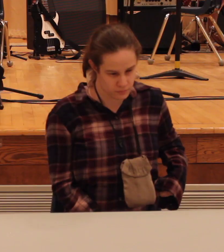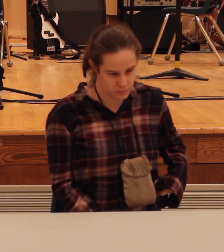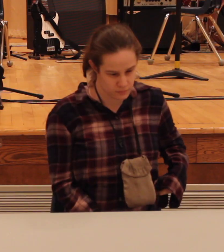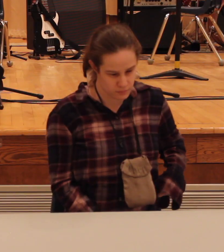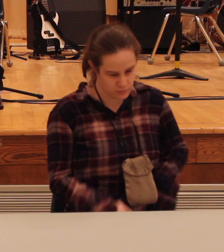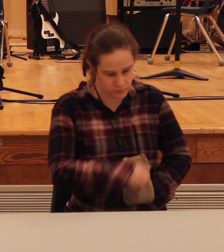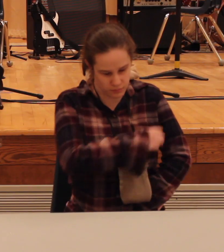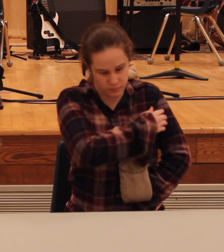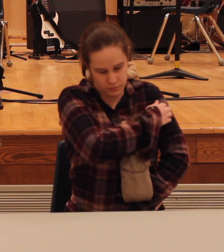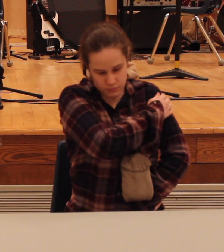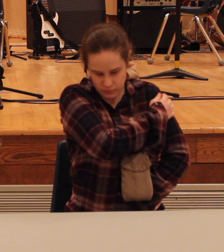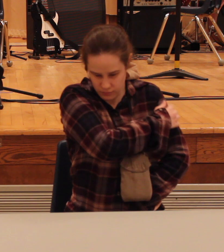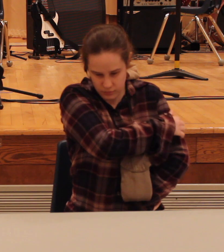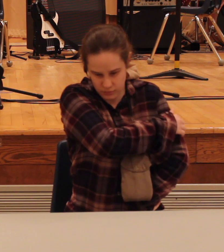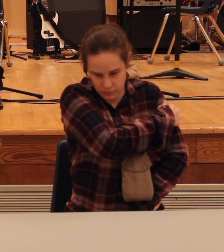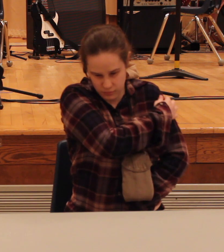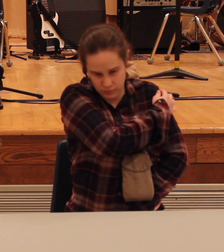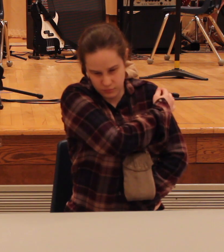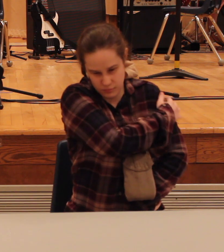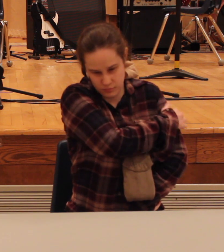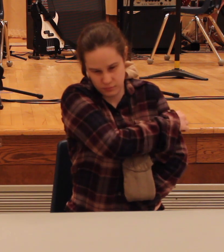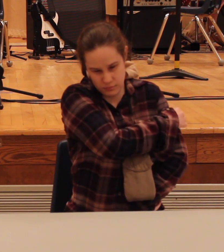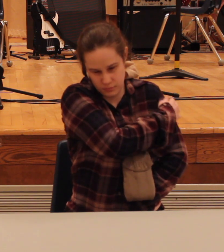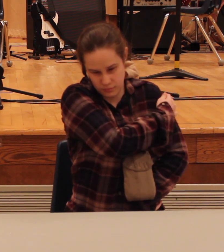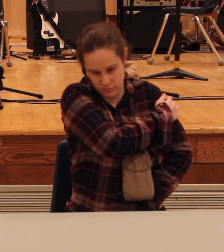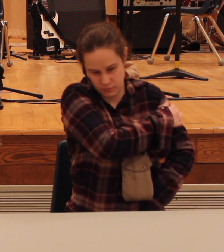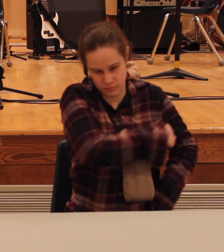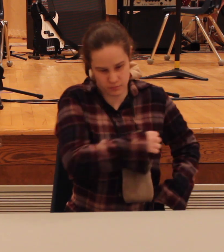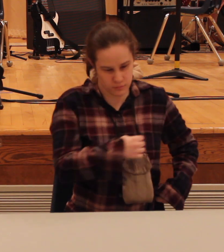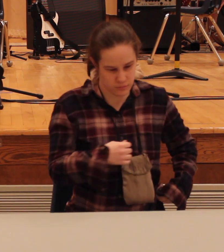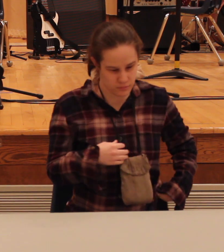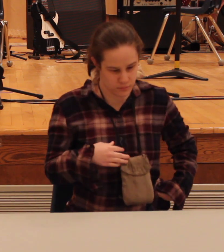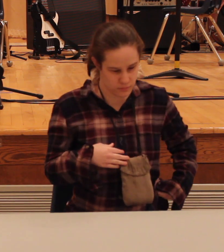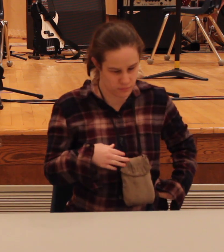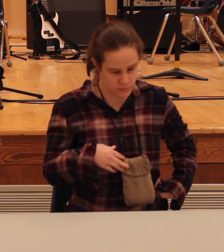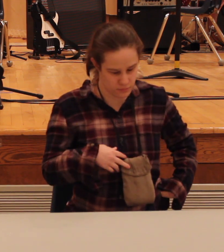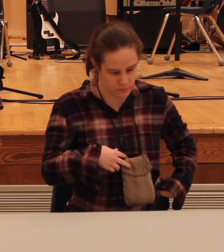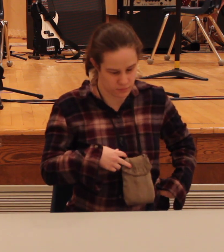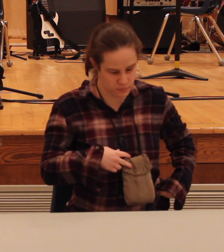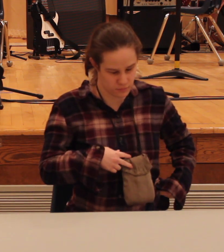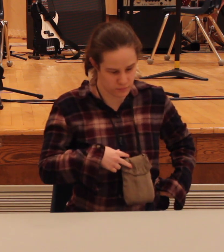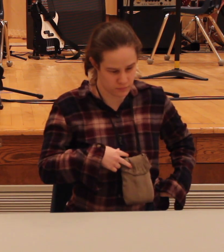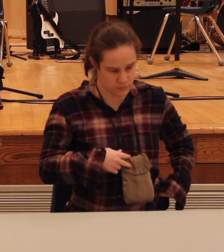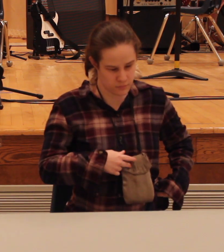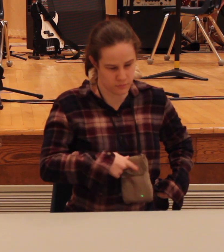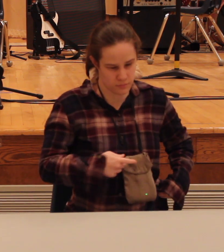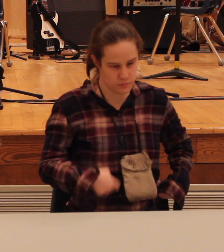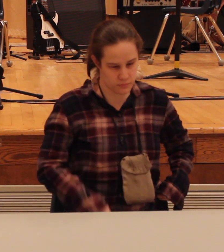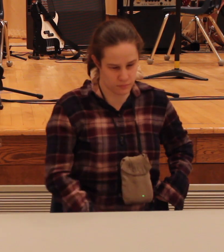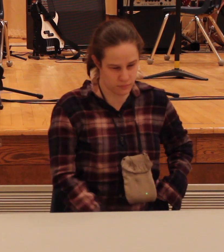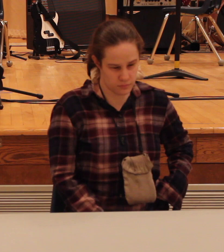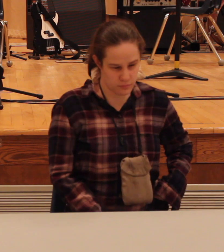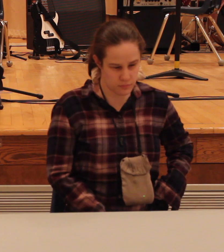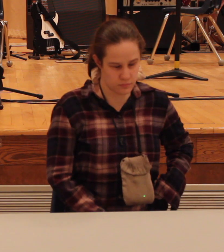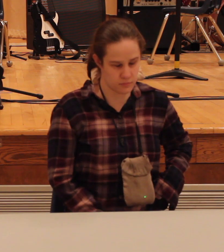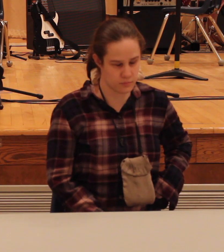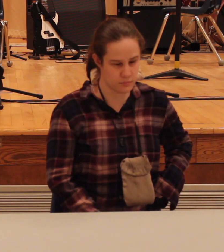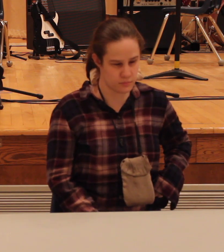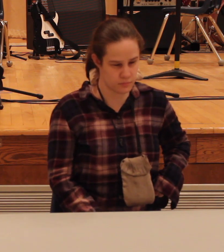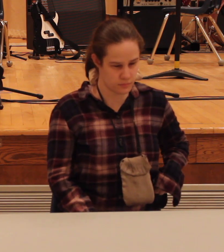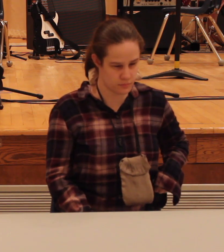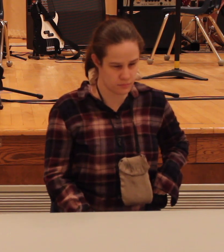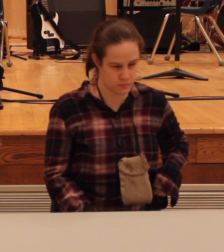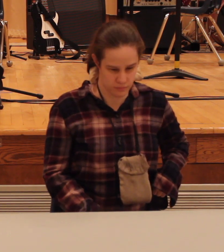Now it's time for Ask Alex. Alex, did you enjoy the holiday program? Yeah.